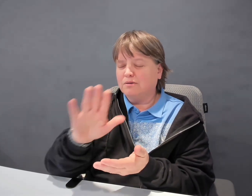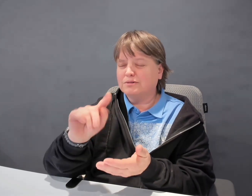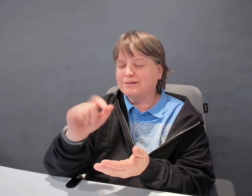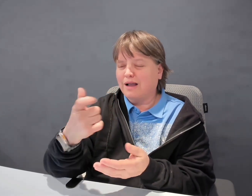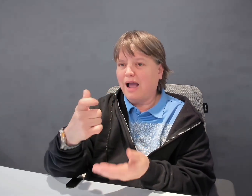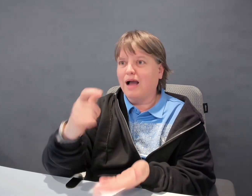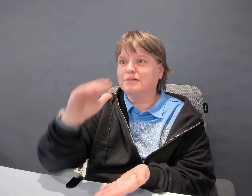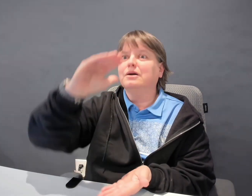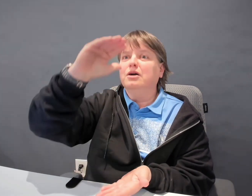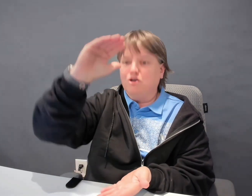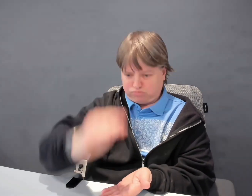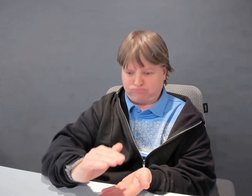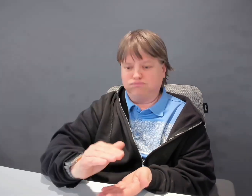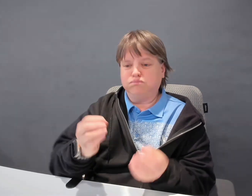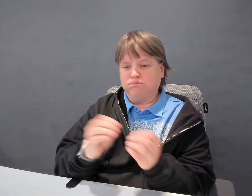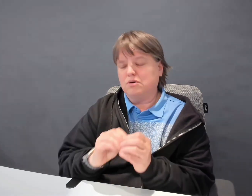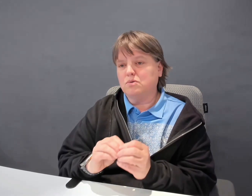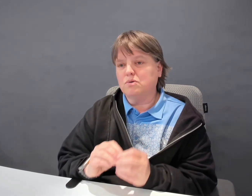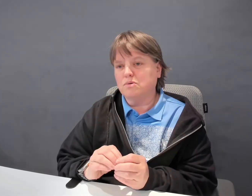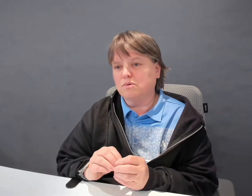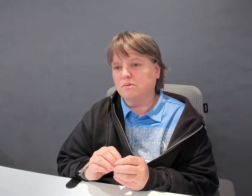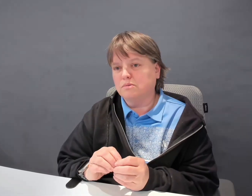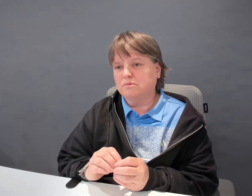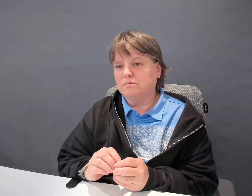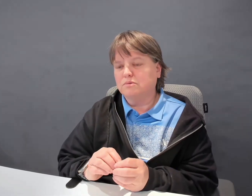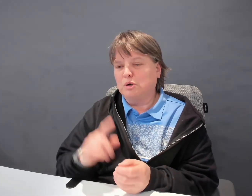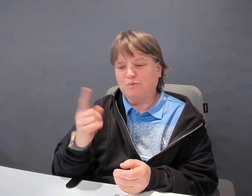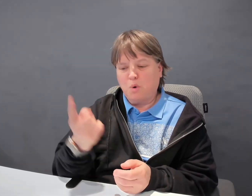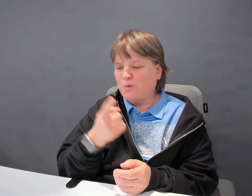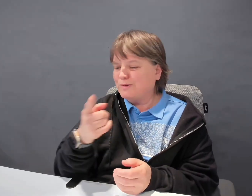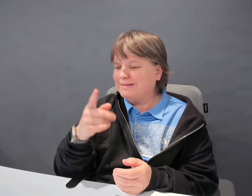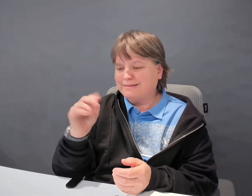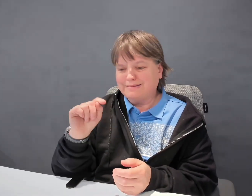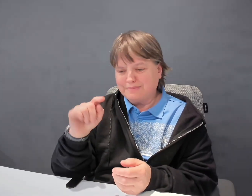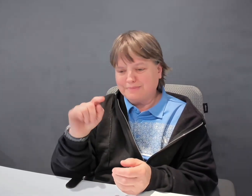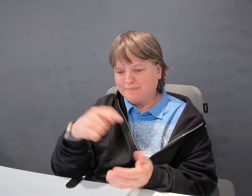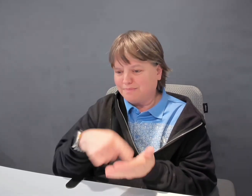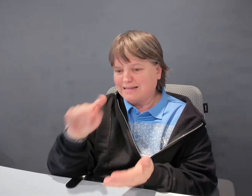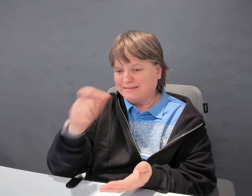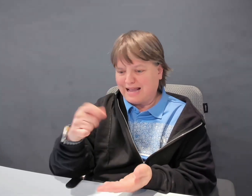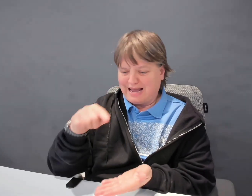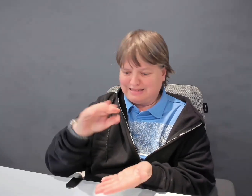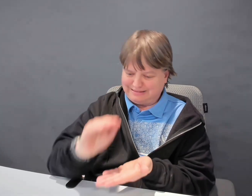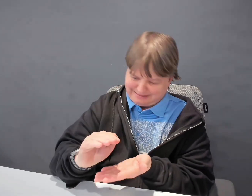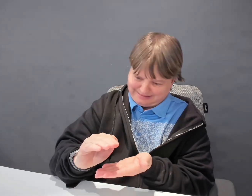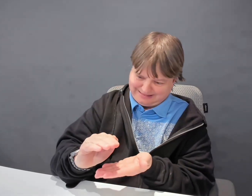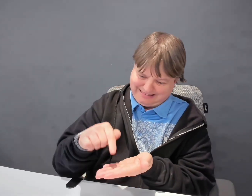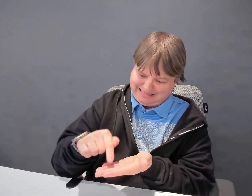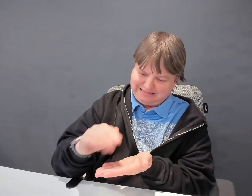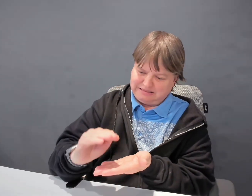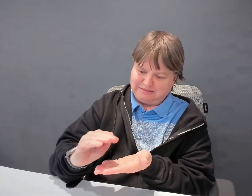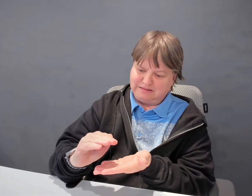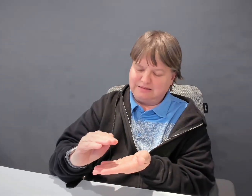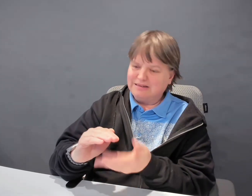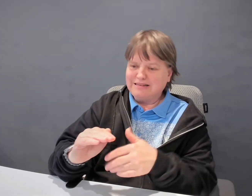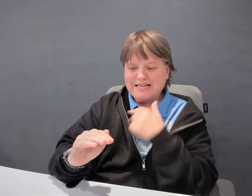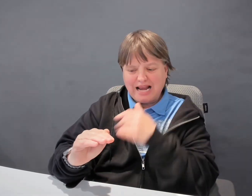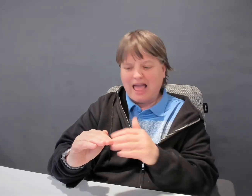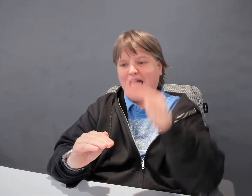help lower your that taxable income even further, so that you would only, pay taxes on the portion